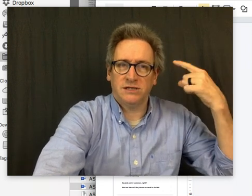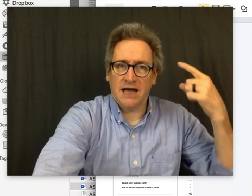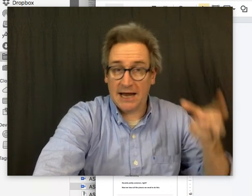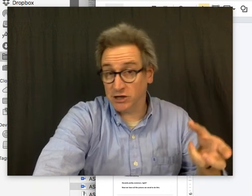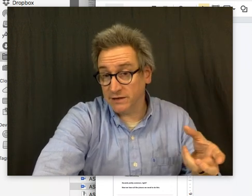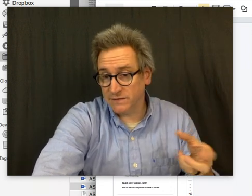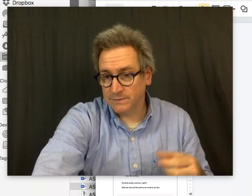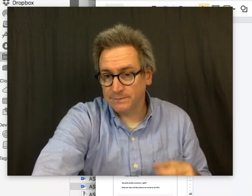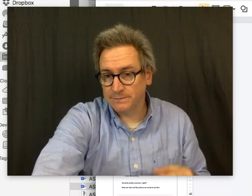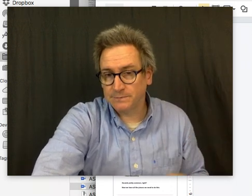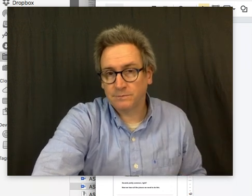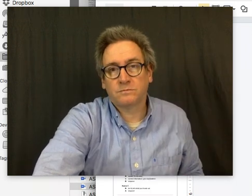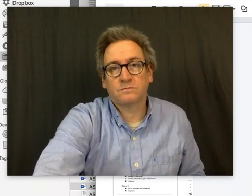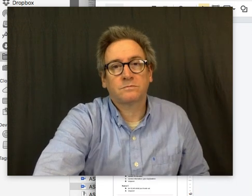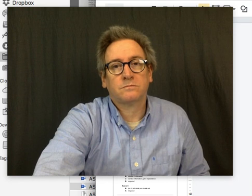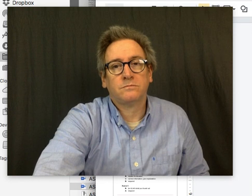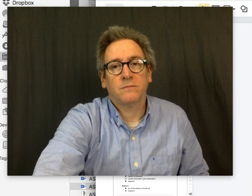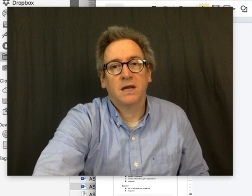those adjectives.